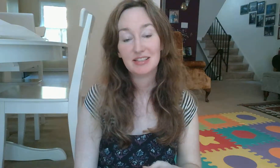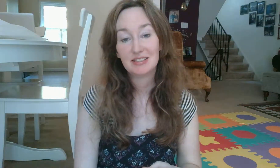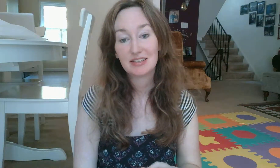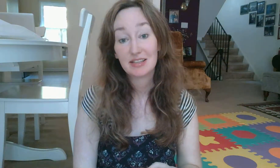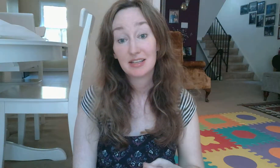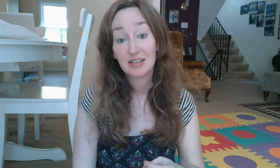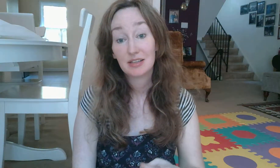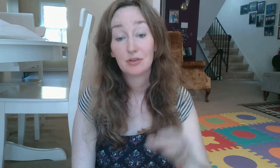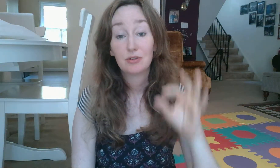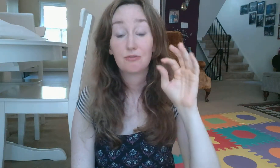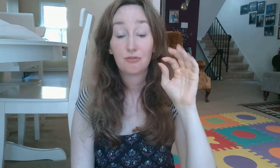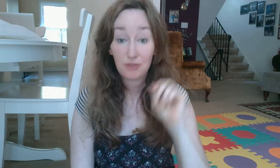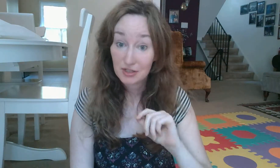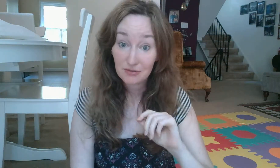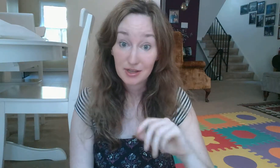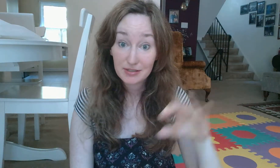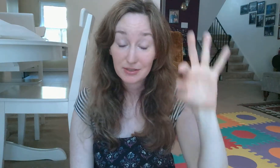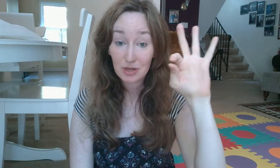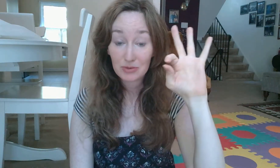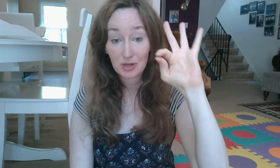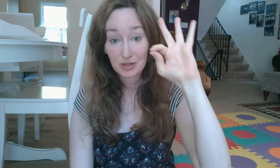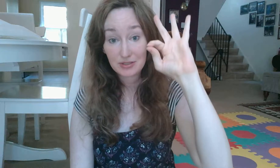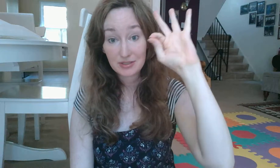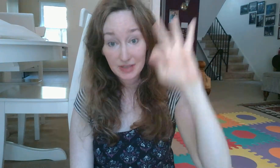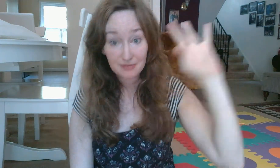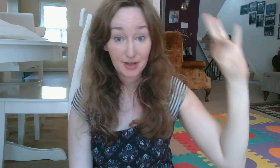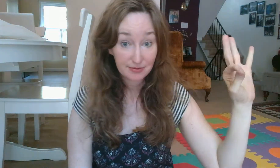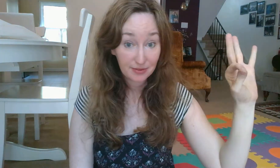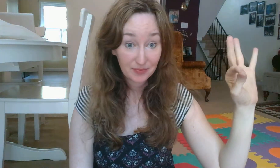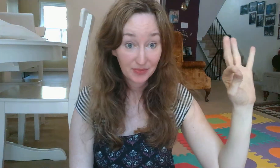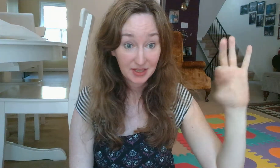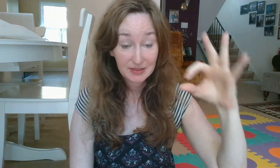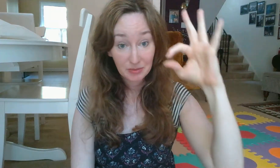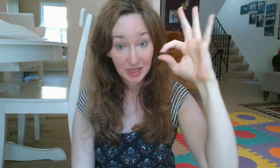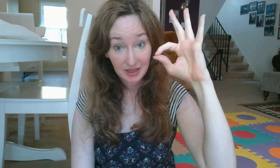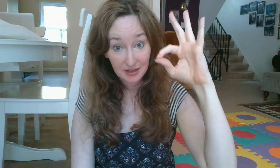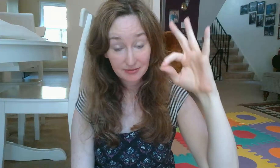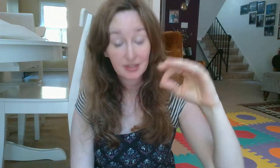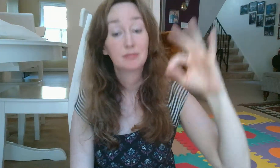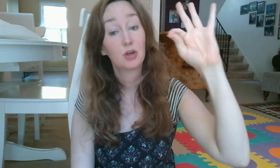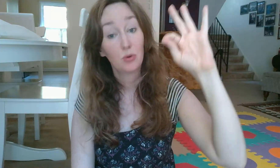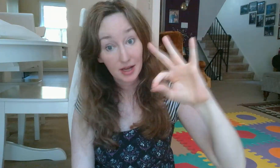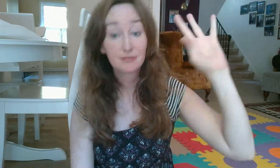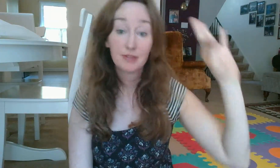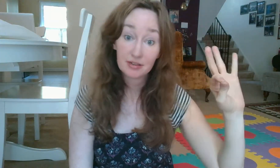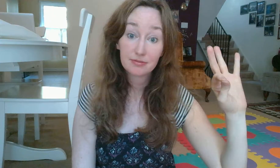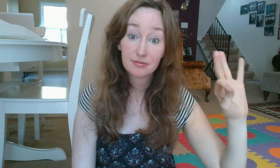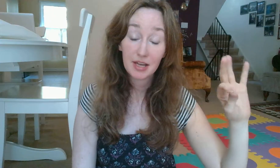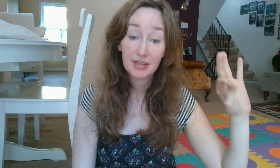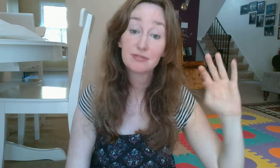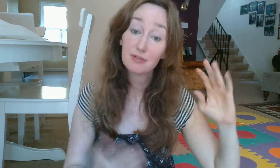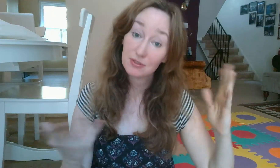And French fries, you know as well. It's just FF. So make an F and go FF. And that's French